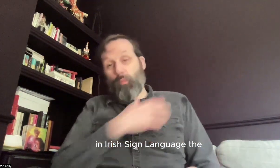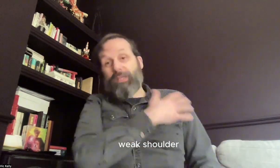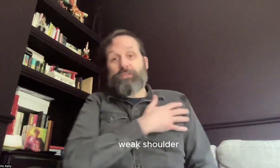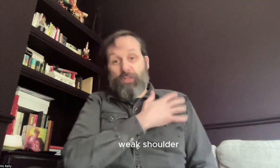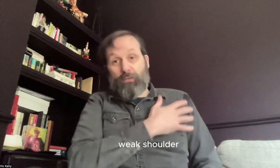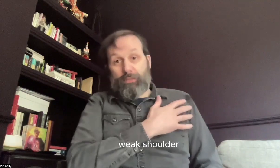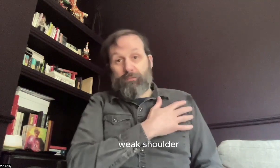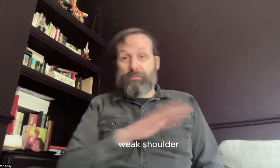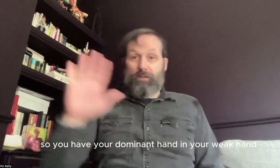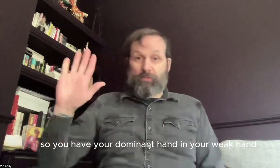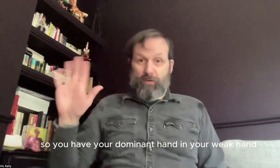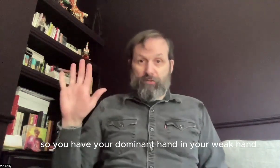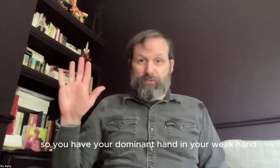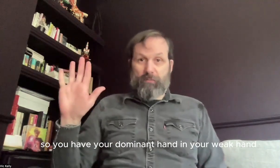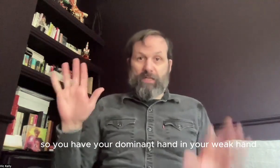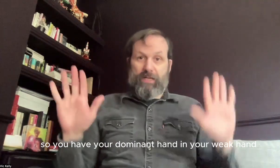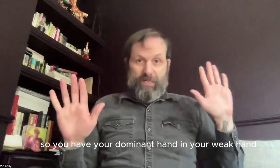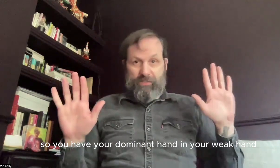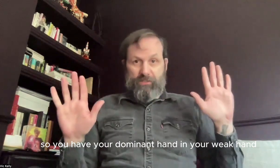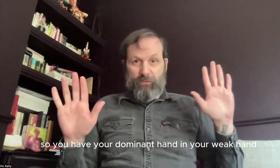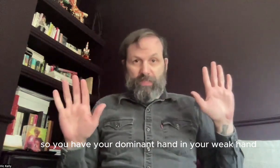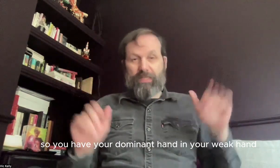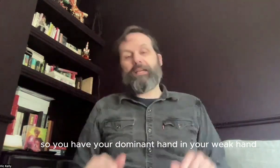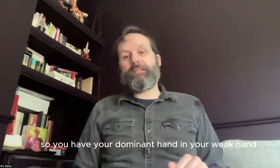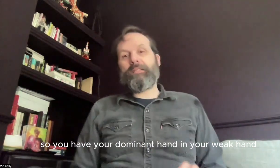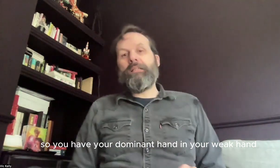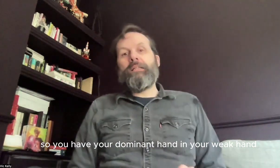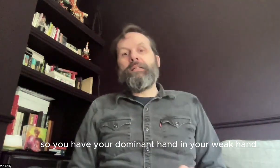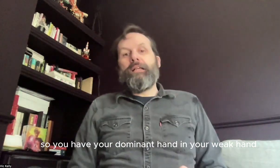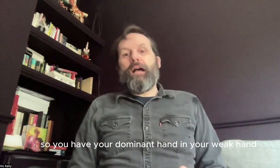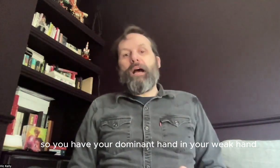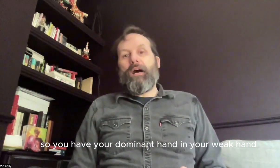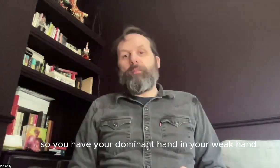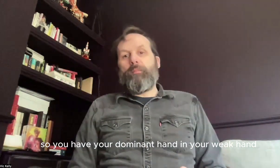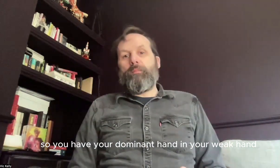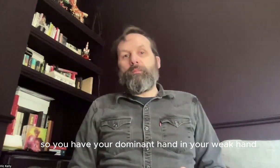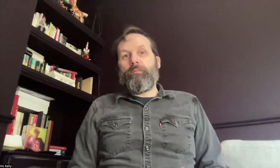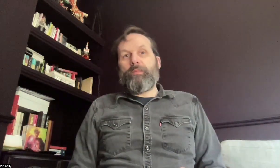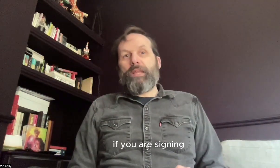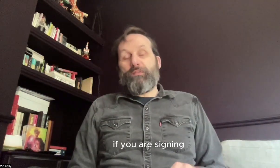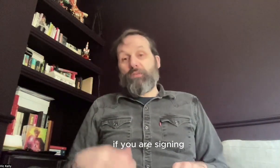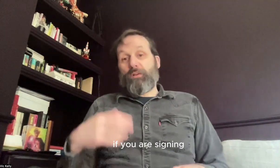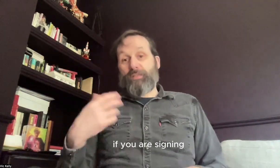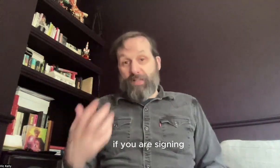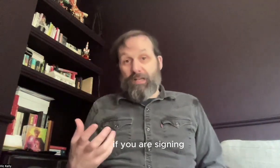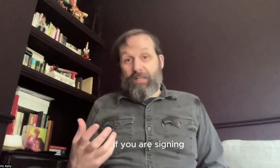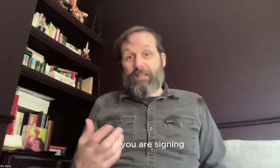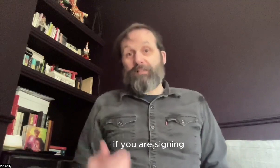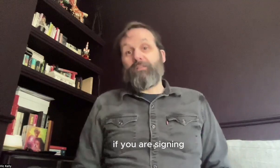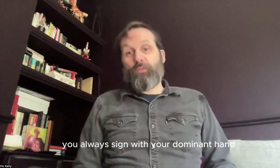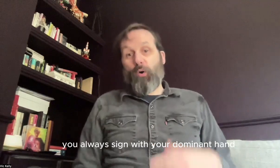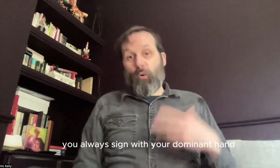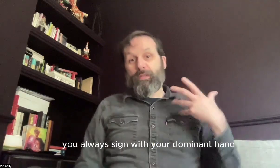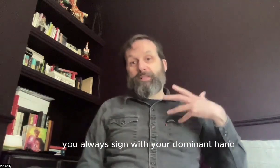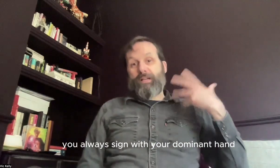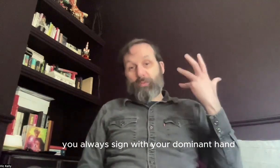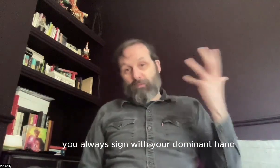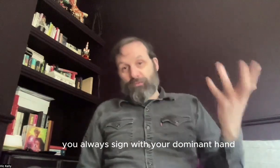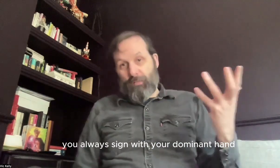weak shoulder, so you have your dominant hand and your weak hand. Um, if you are signing, you always sign with your